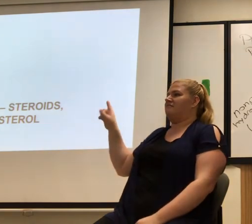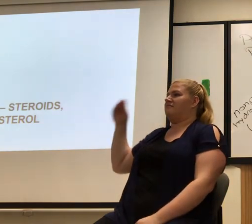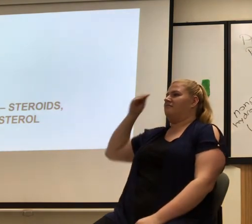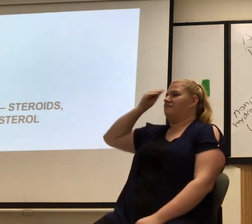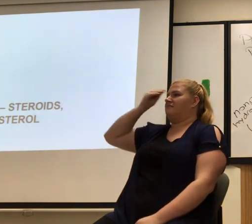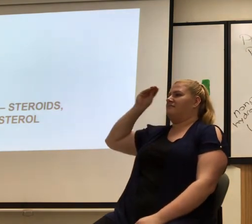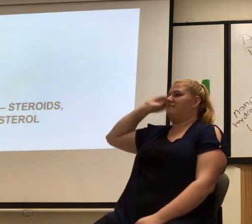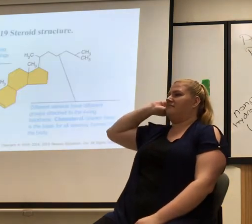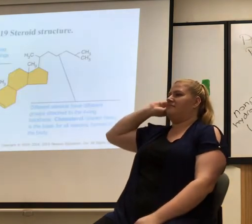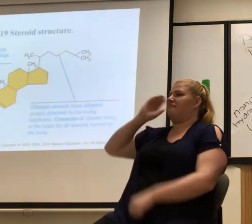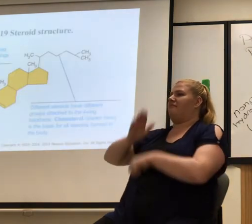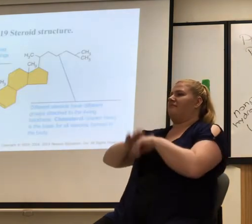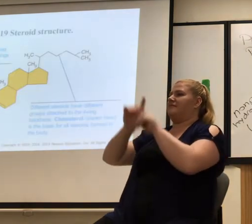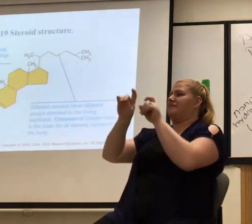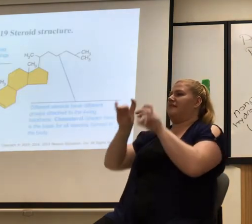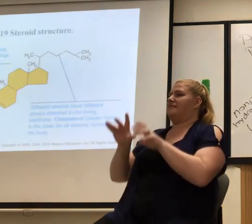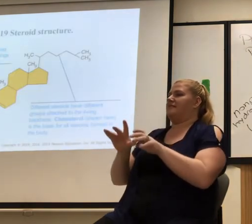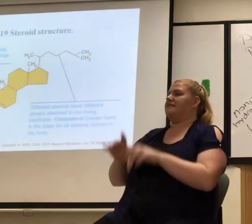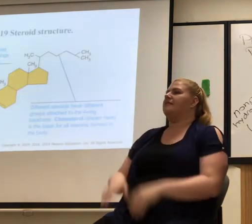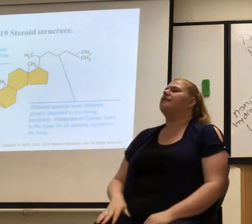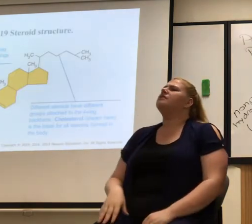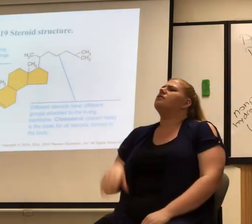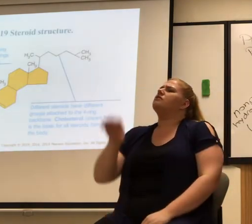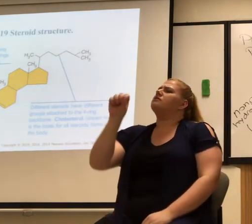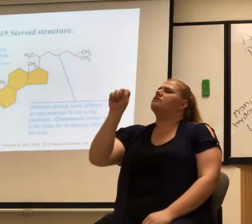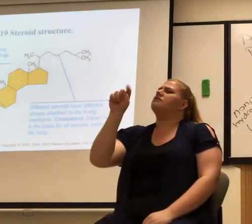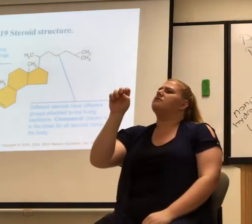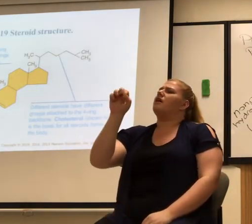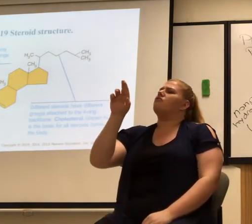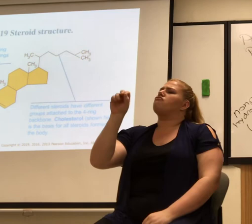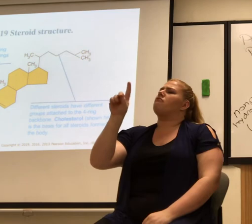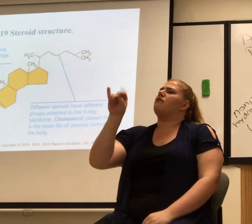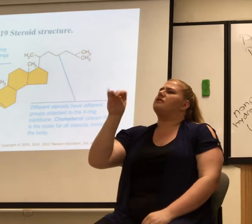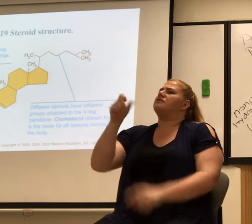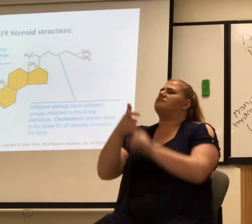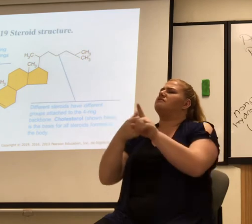Steroids are derived from cholesterol. And there's the